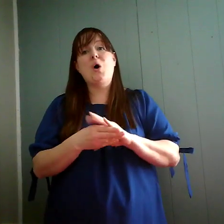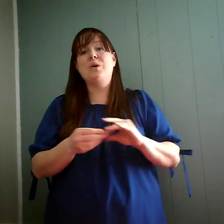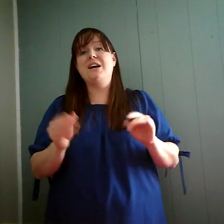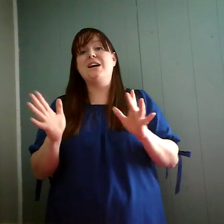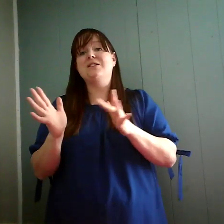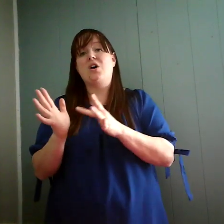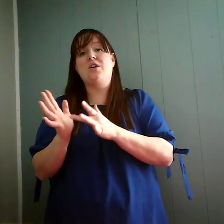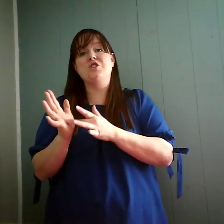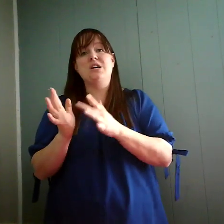stories of